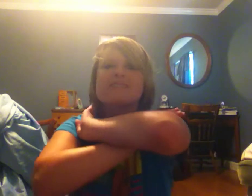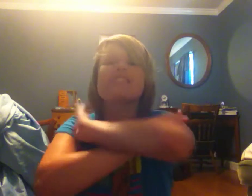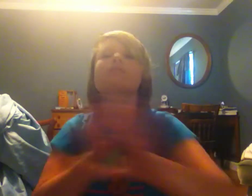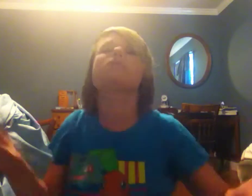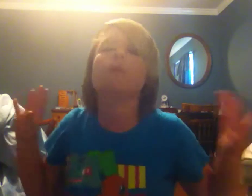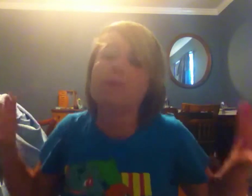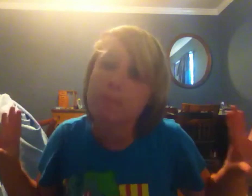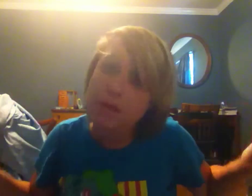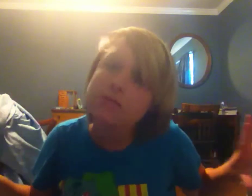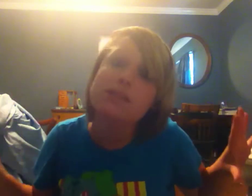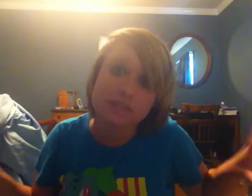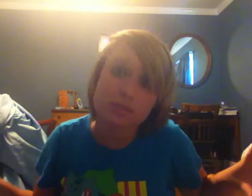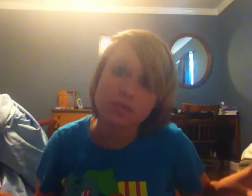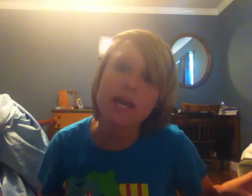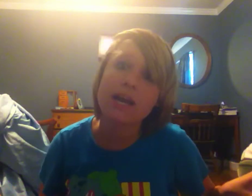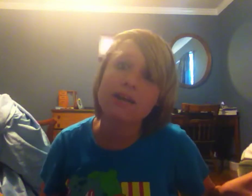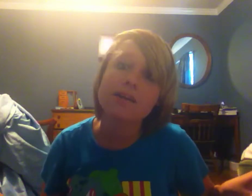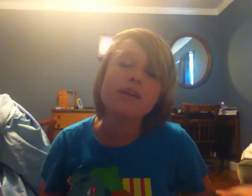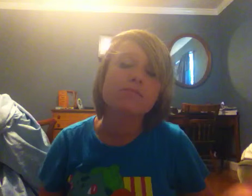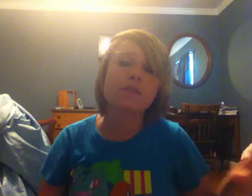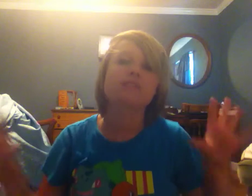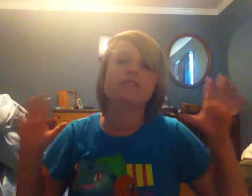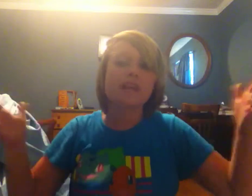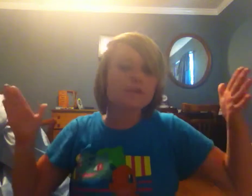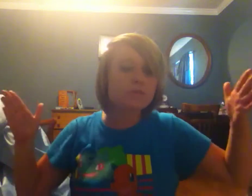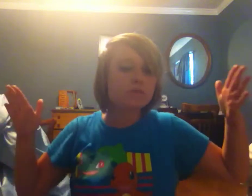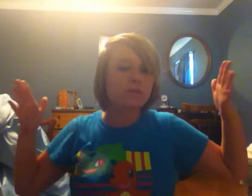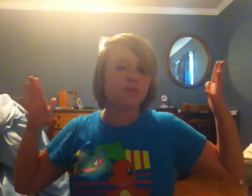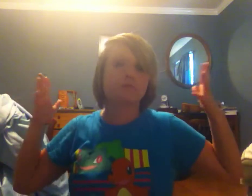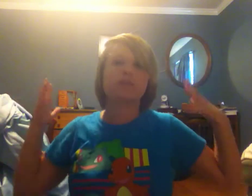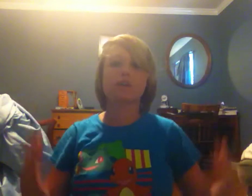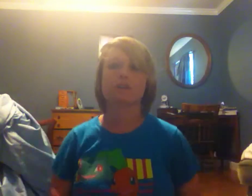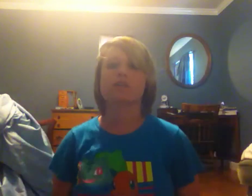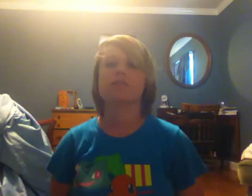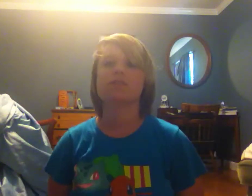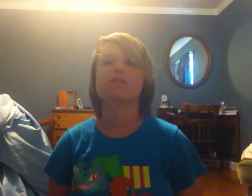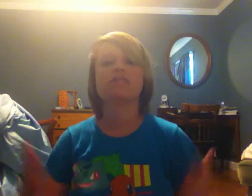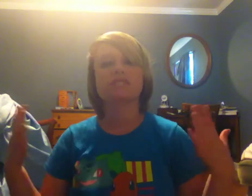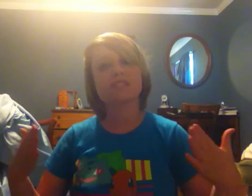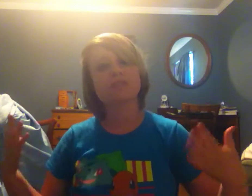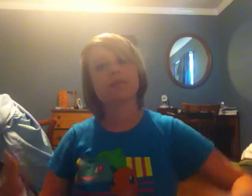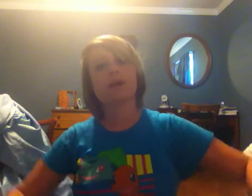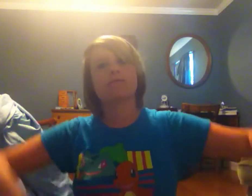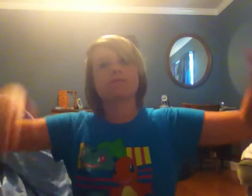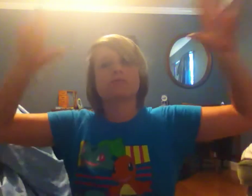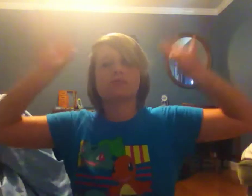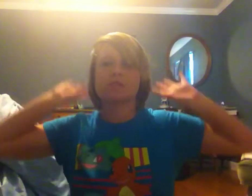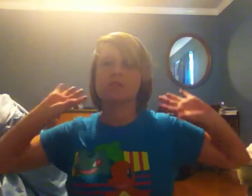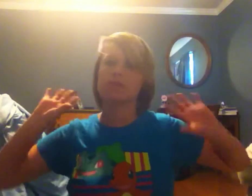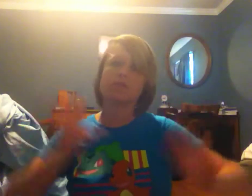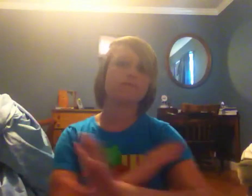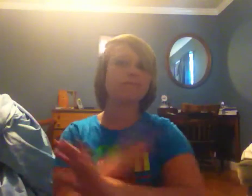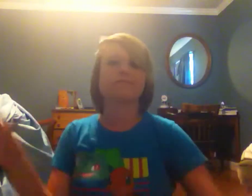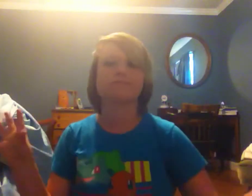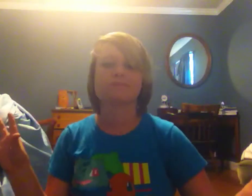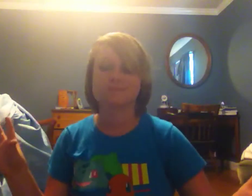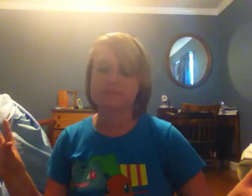you can completely ignore that because labels are retarded. Stereotypes.